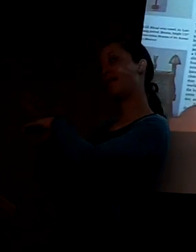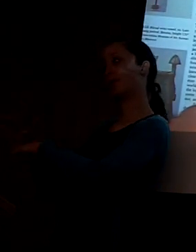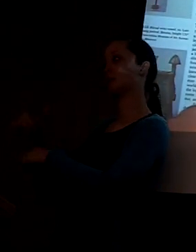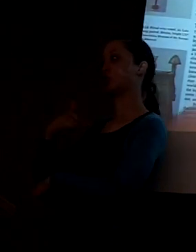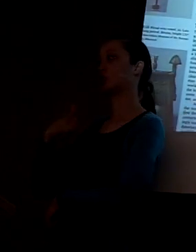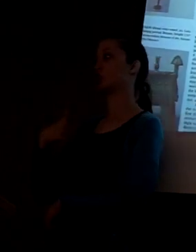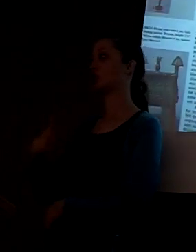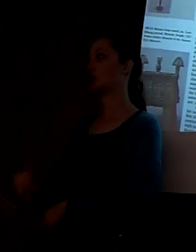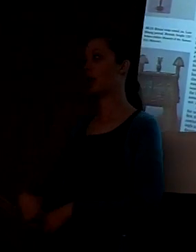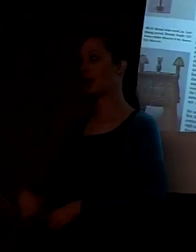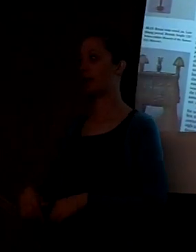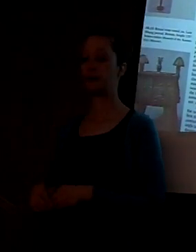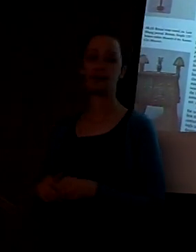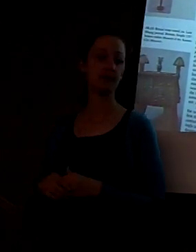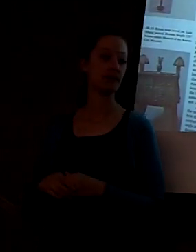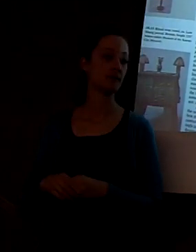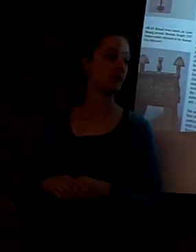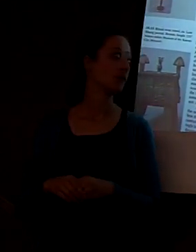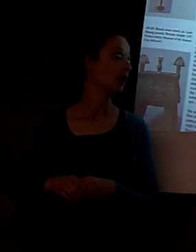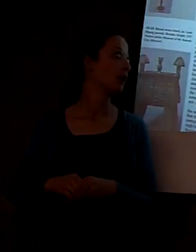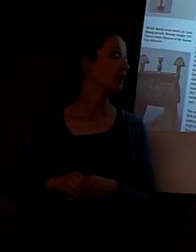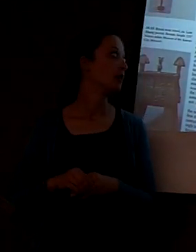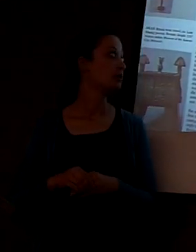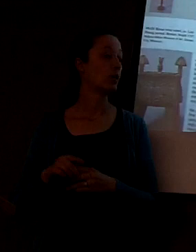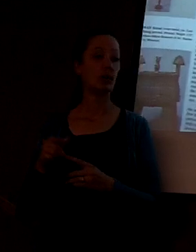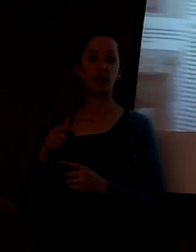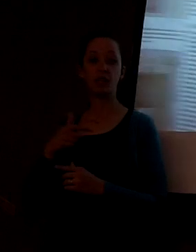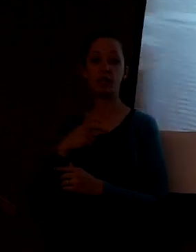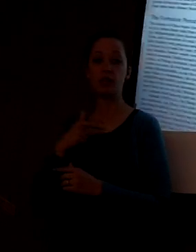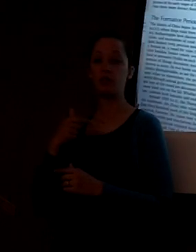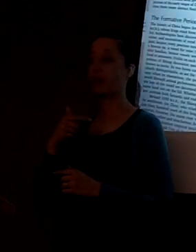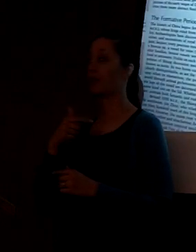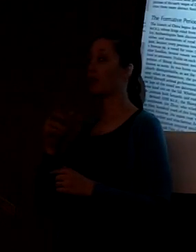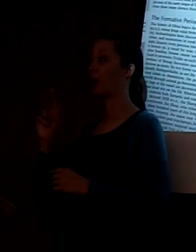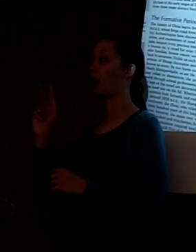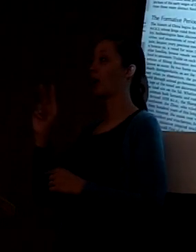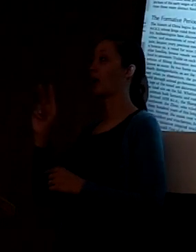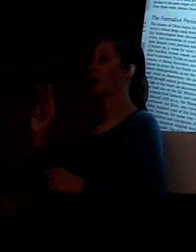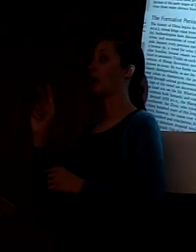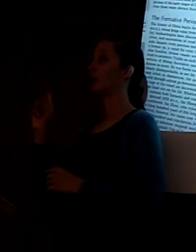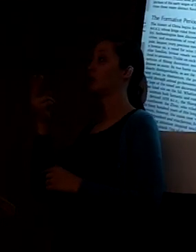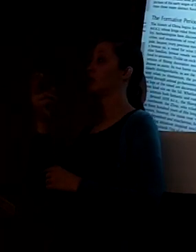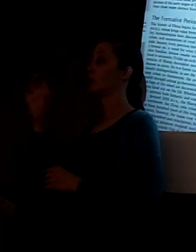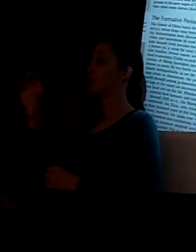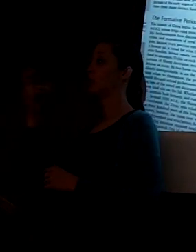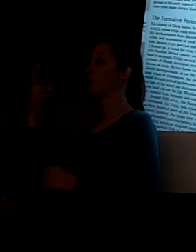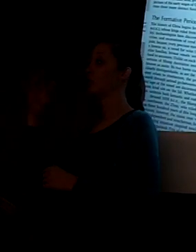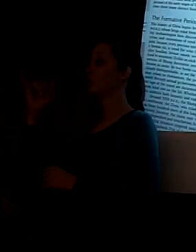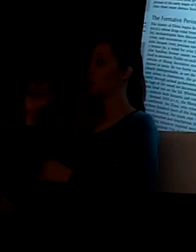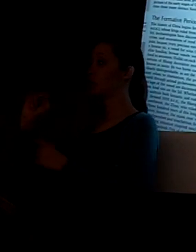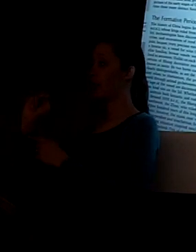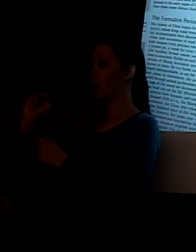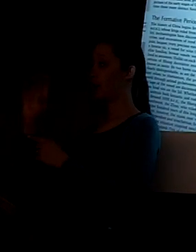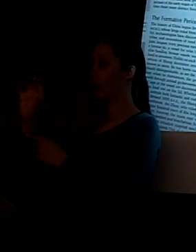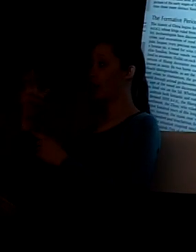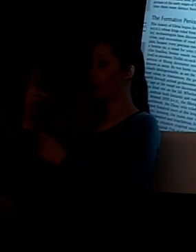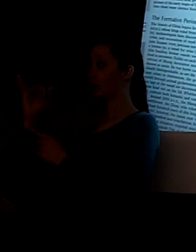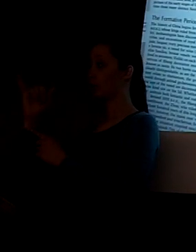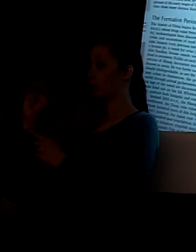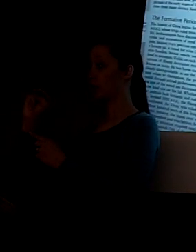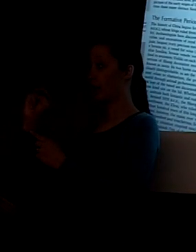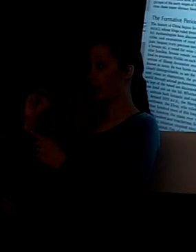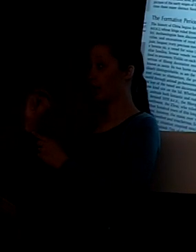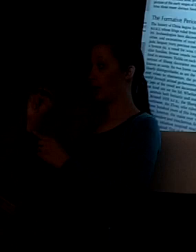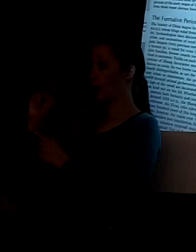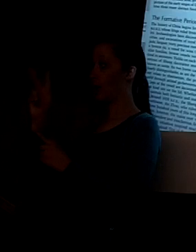Chin, and that's where the word China comes from. He involved the people in 3 great projects: the soldiers, the